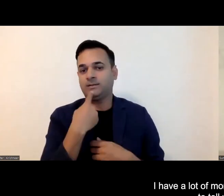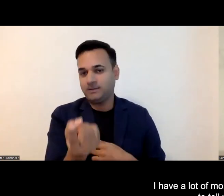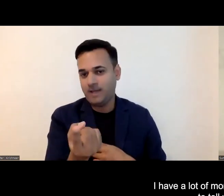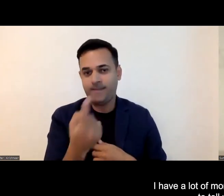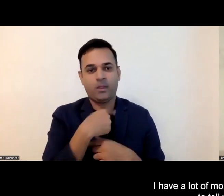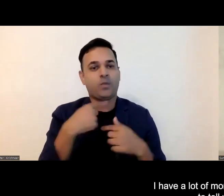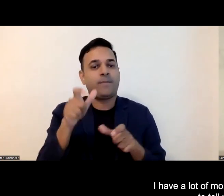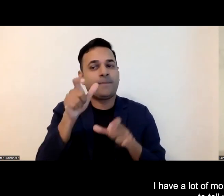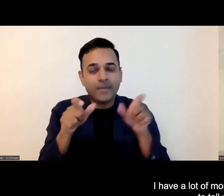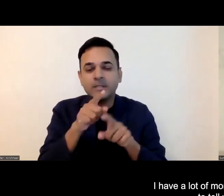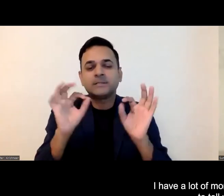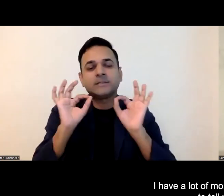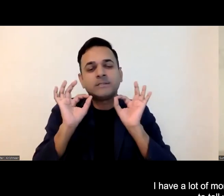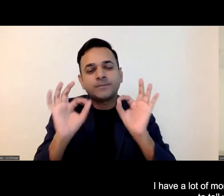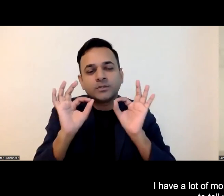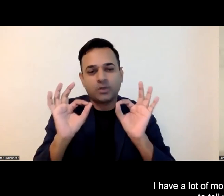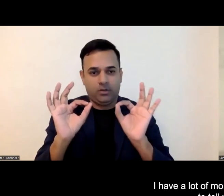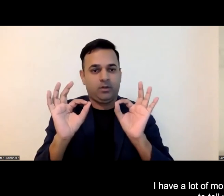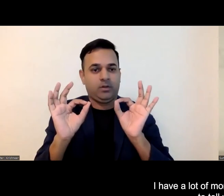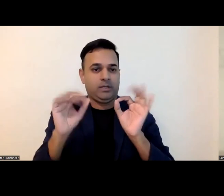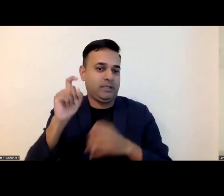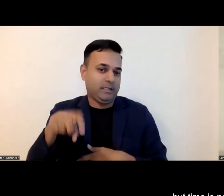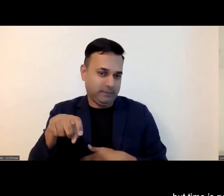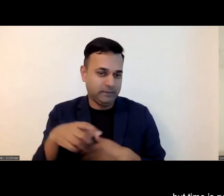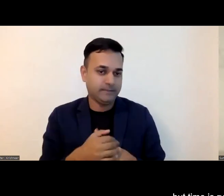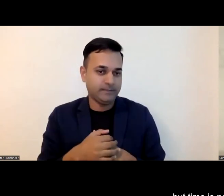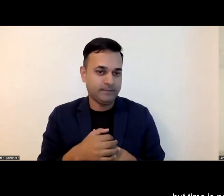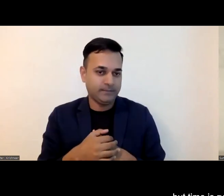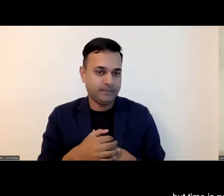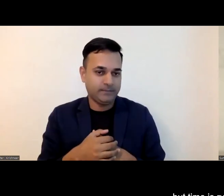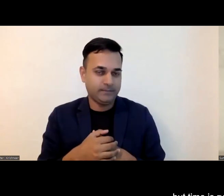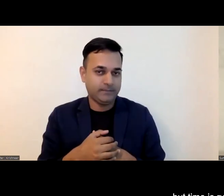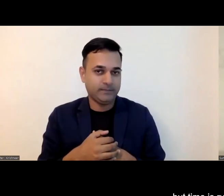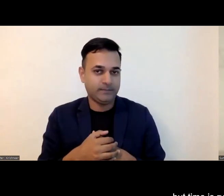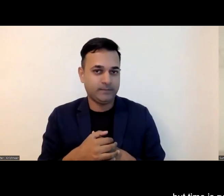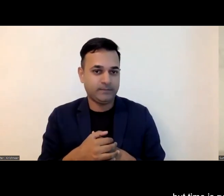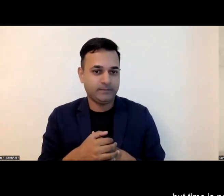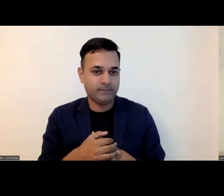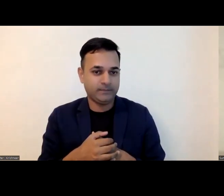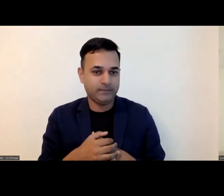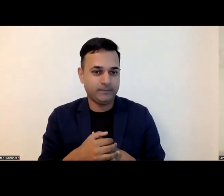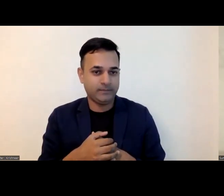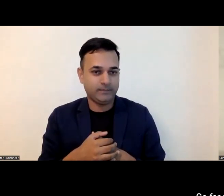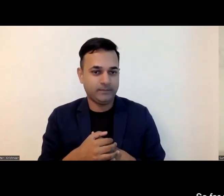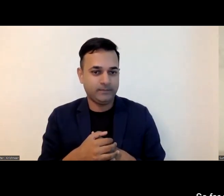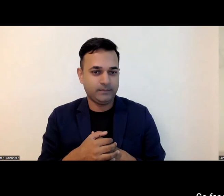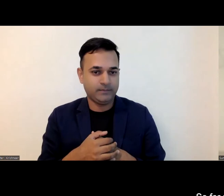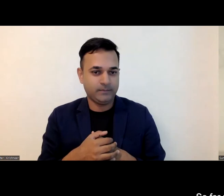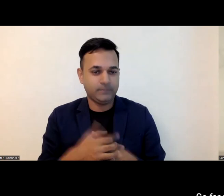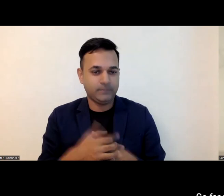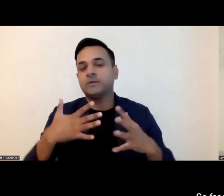of more great stories to tell you, but time is running out.